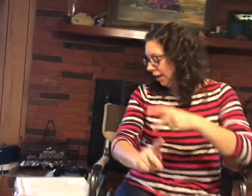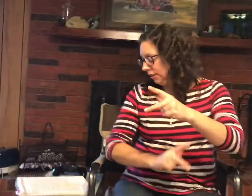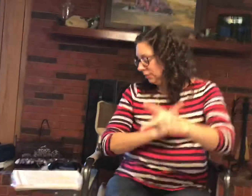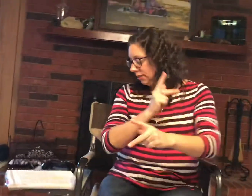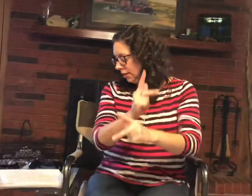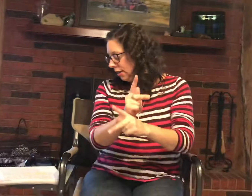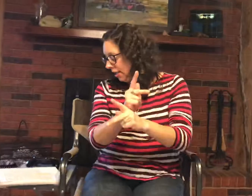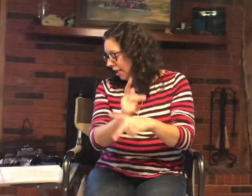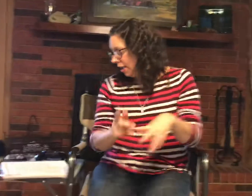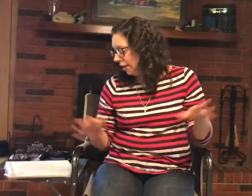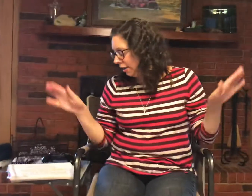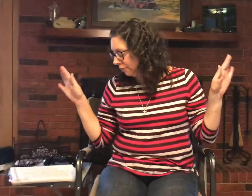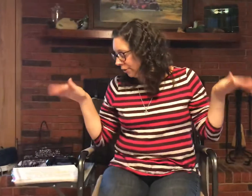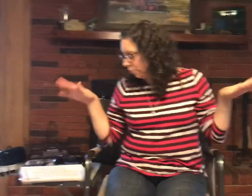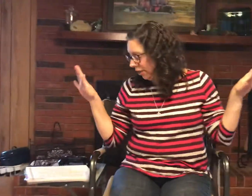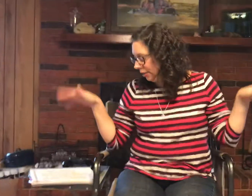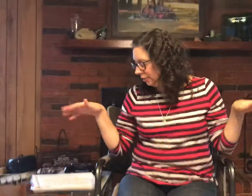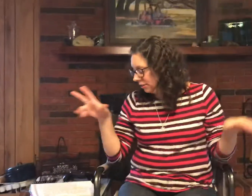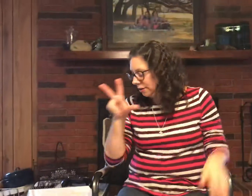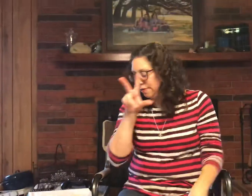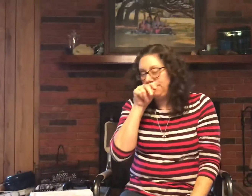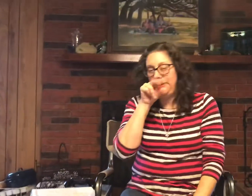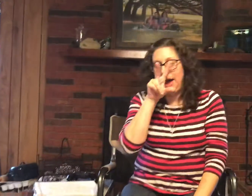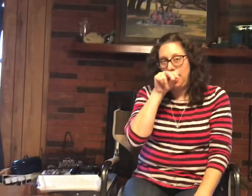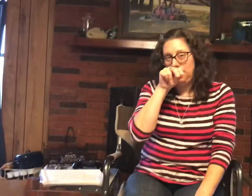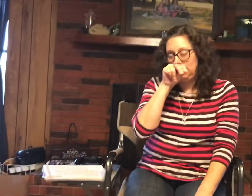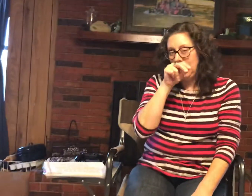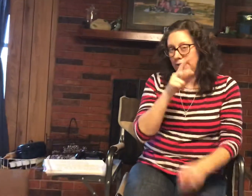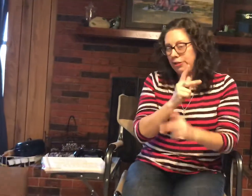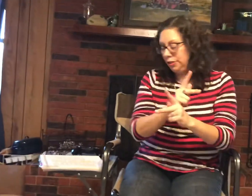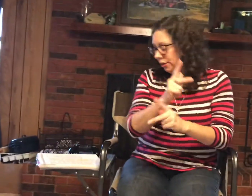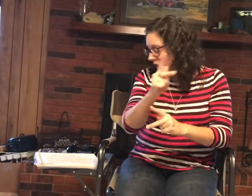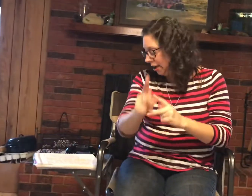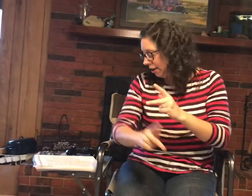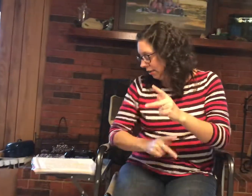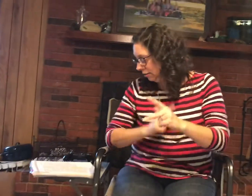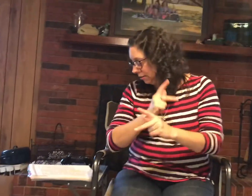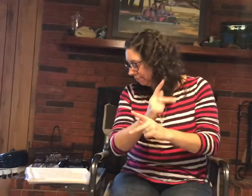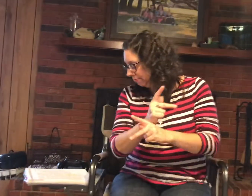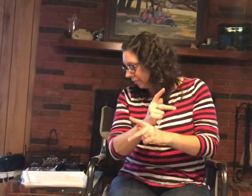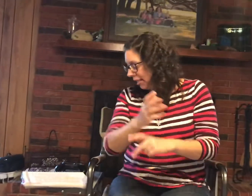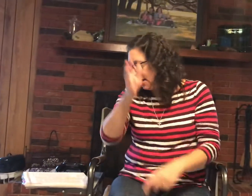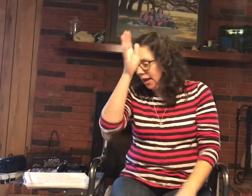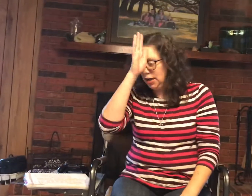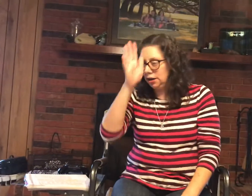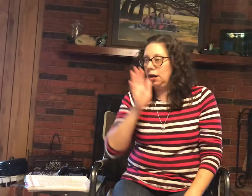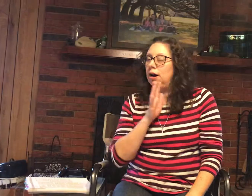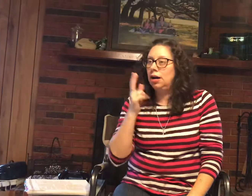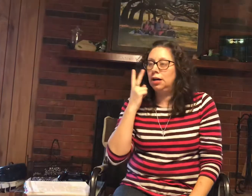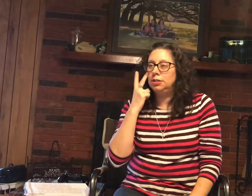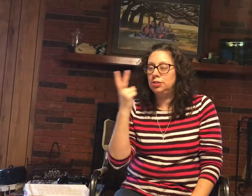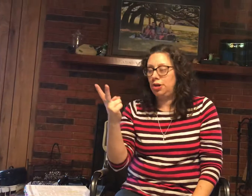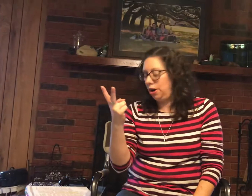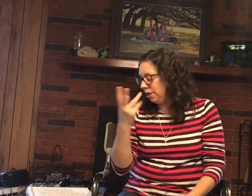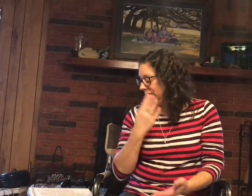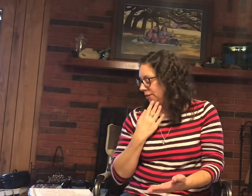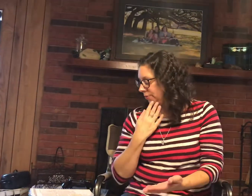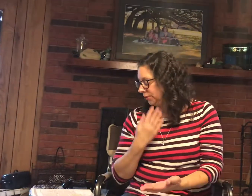kind, and every winged fowl after their kind. And God saw that it was